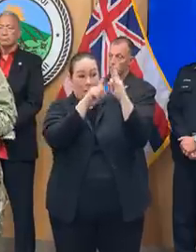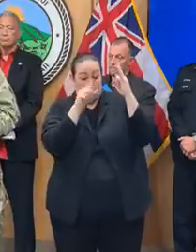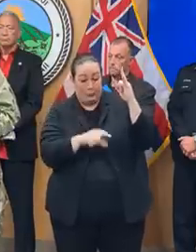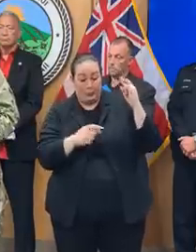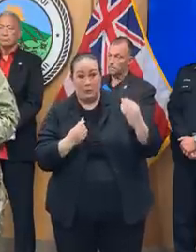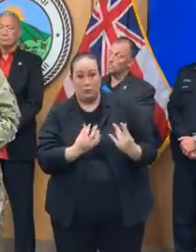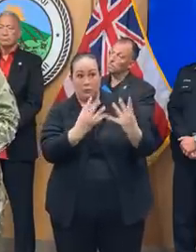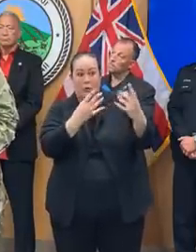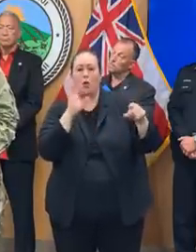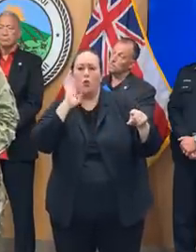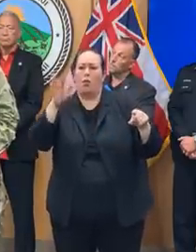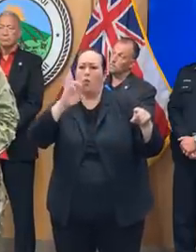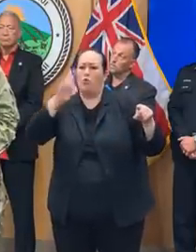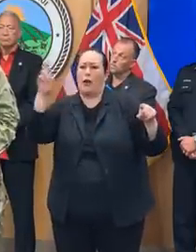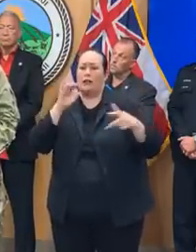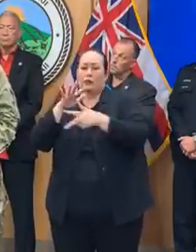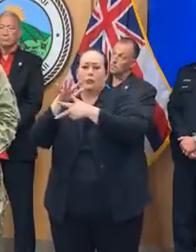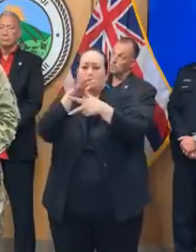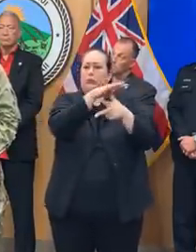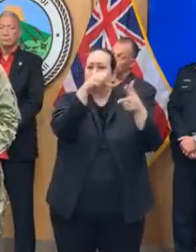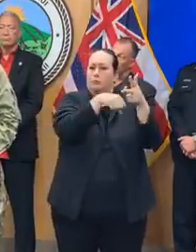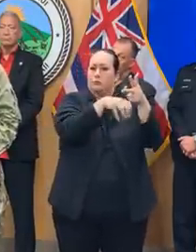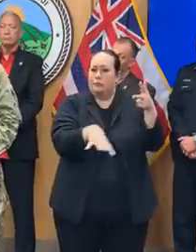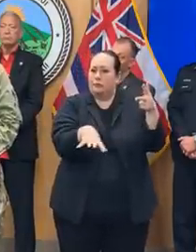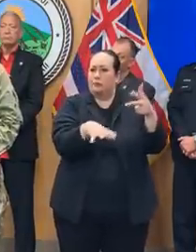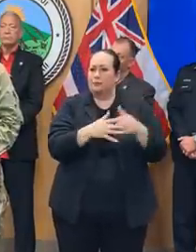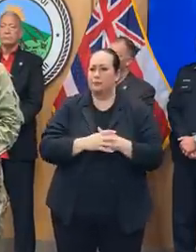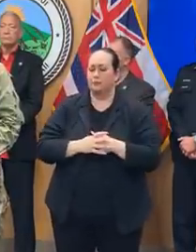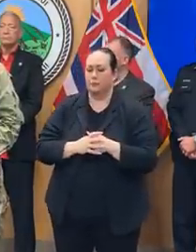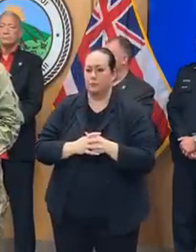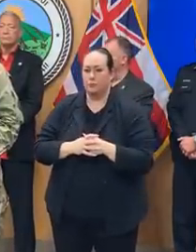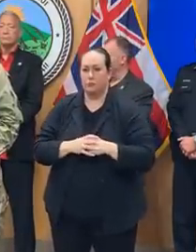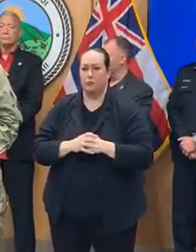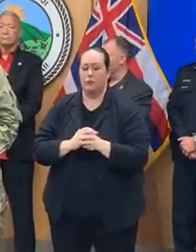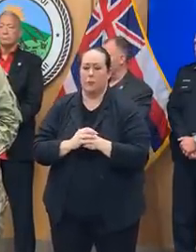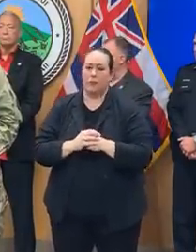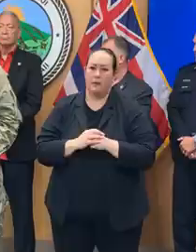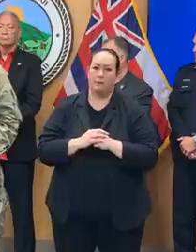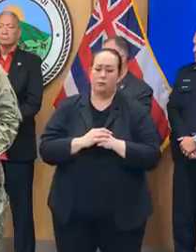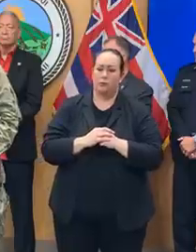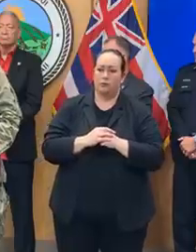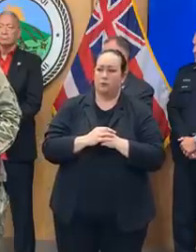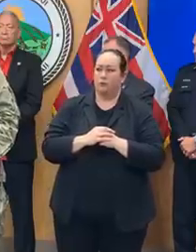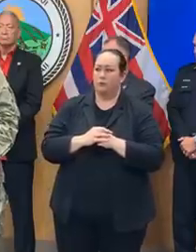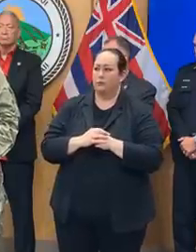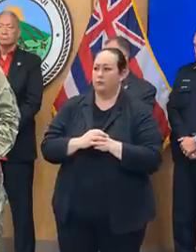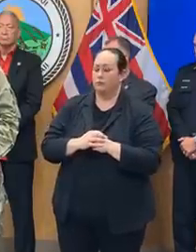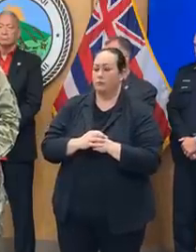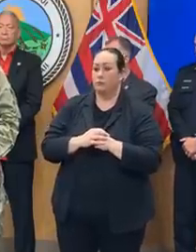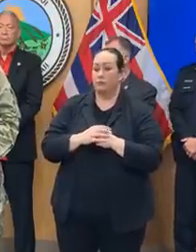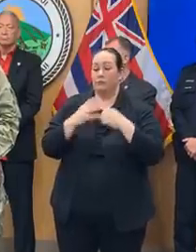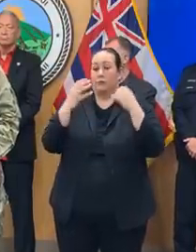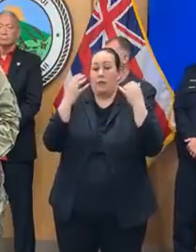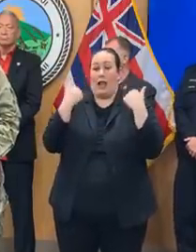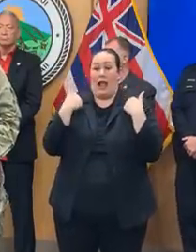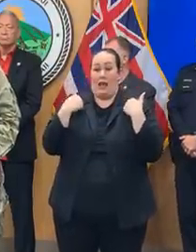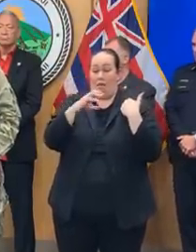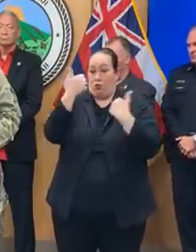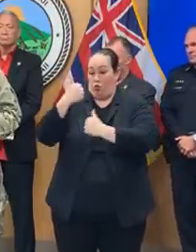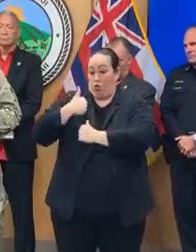Now, because that was our 2 that we had standing by, we then went through our Title 10 deputy, which is Colonel Dave